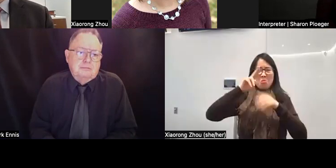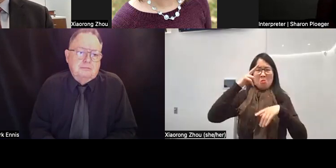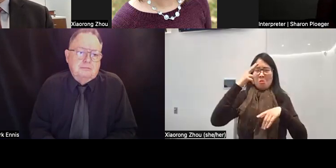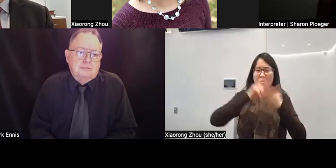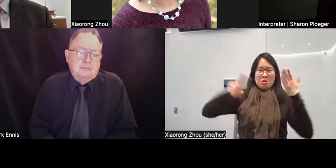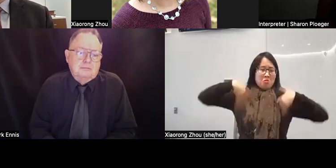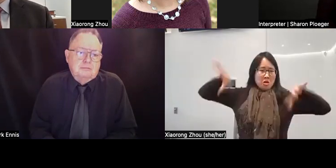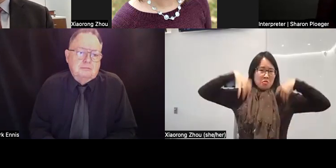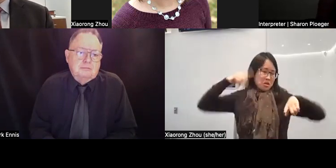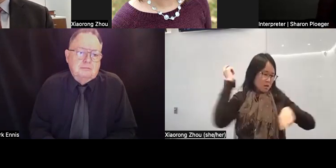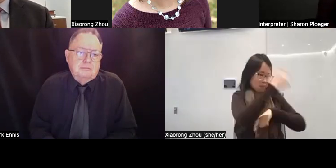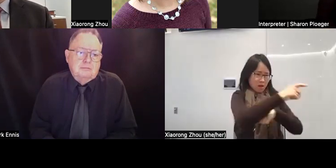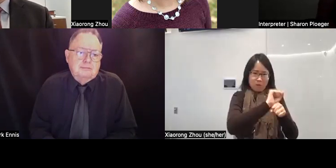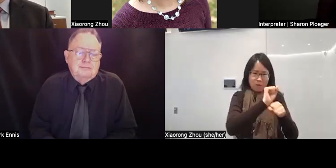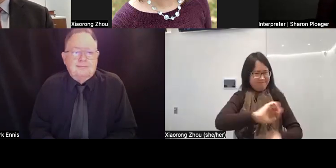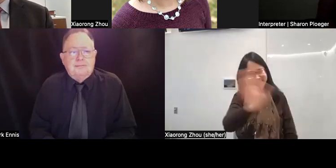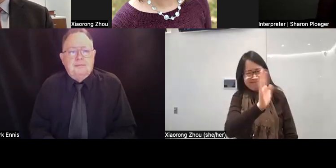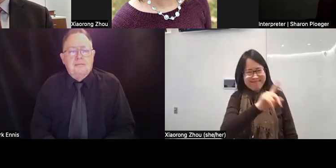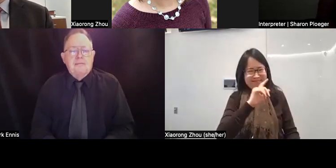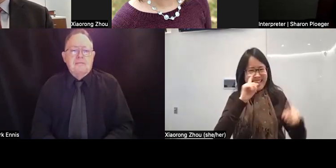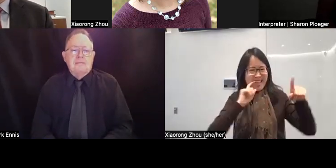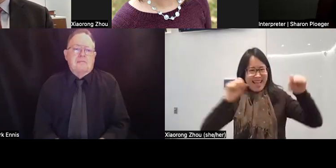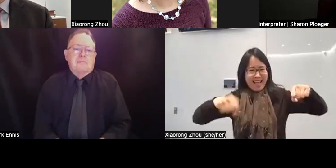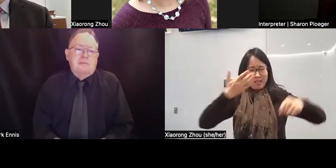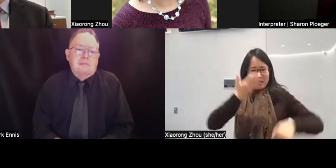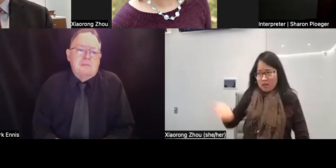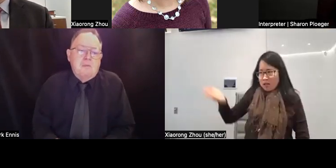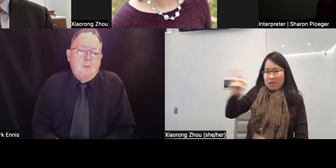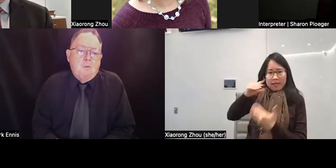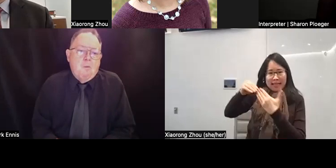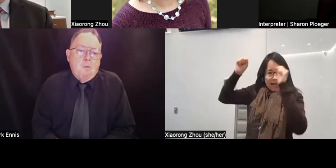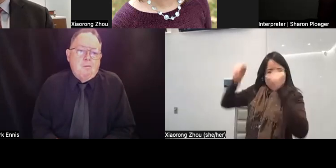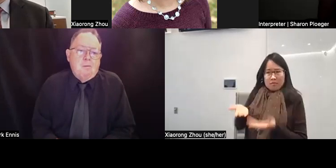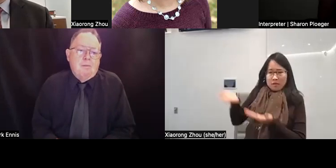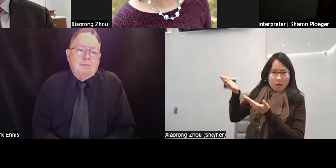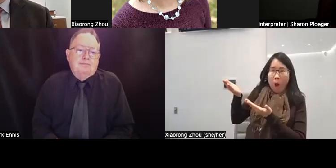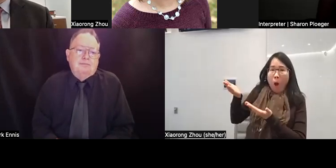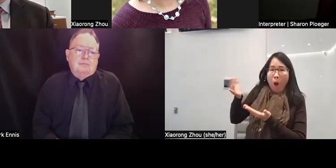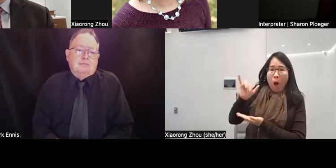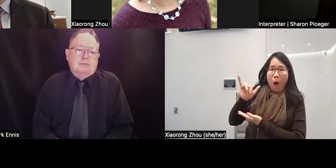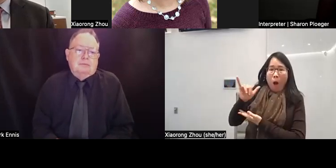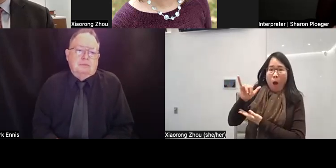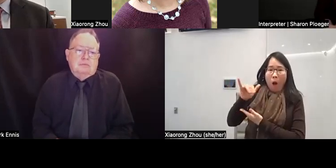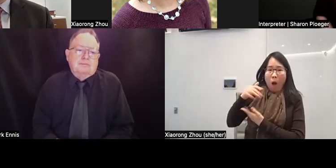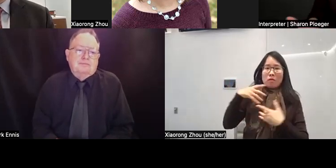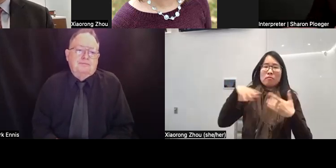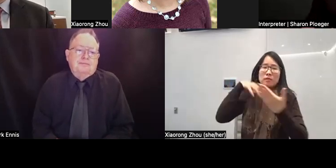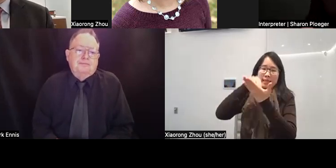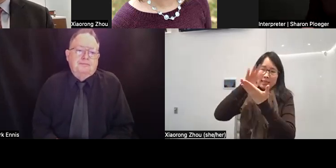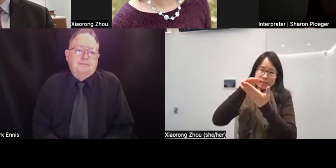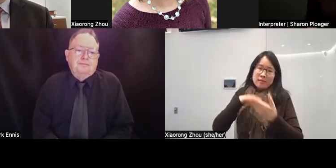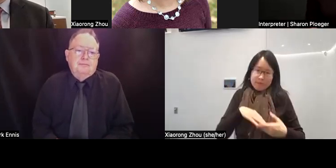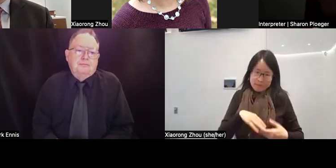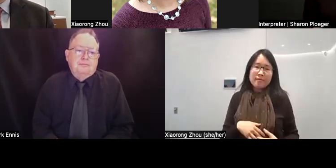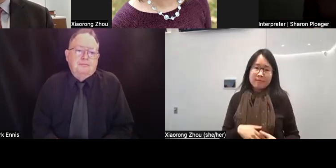themselves. Many deaf high school Chinese students are like, oh, I can't do that. I don't have those abilities. I don't know what to do. And coming